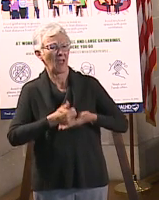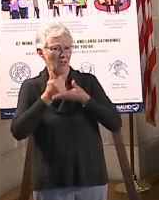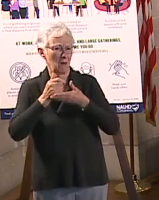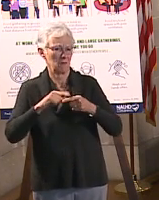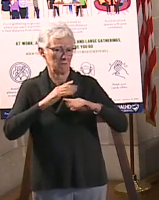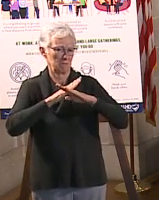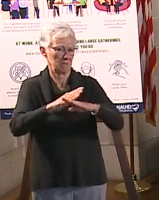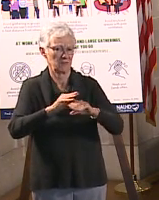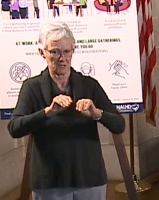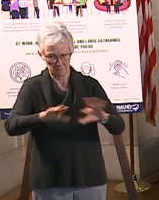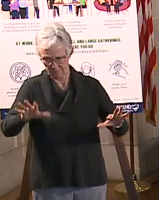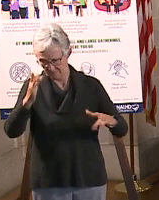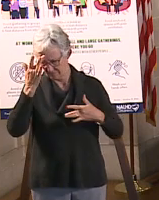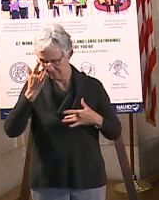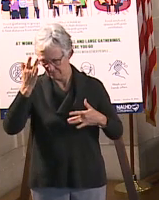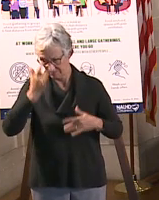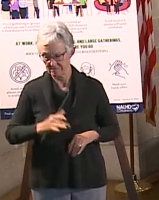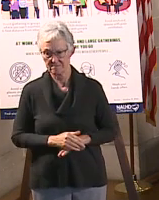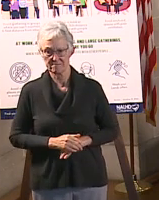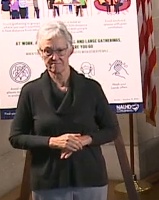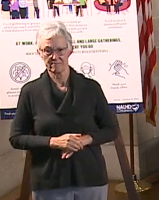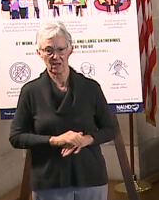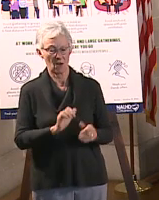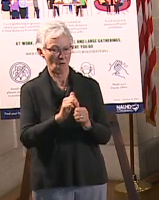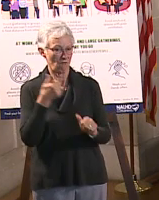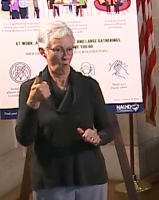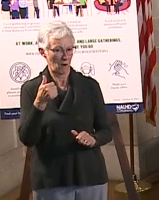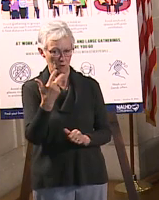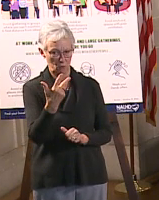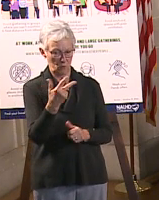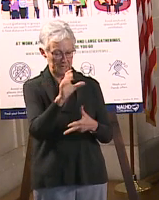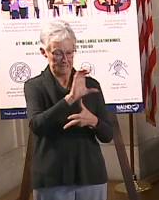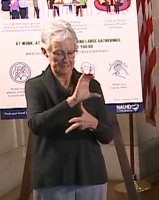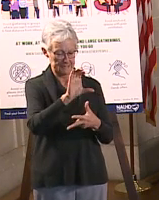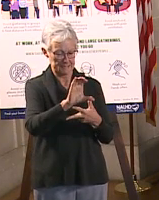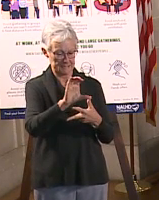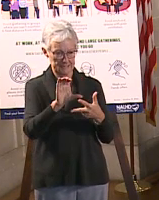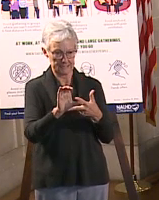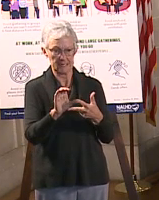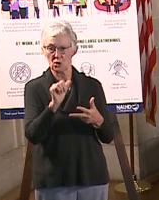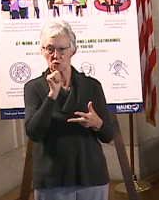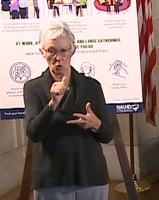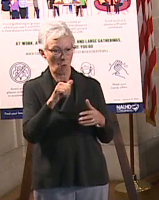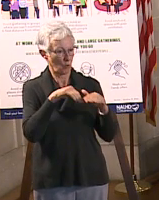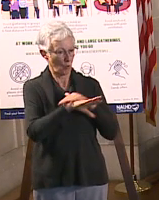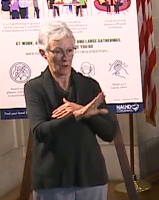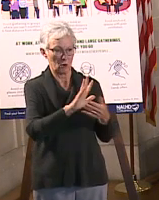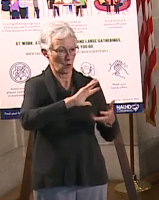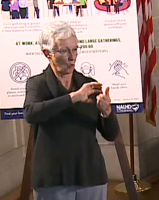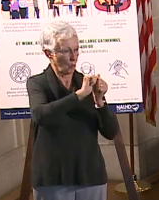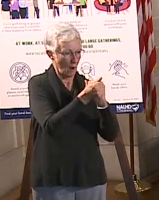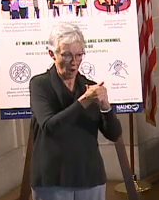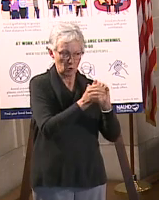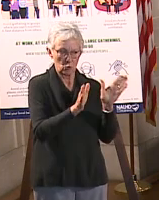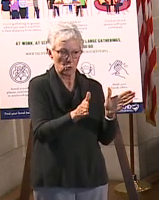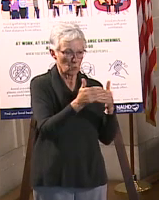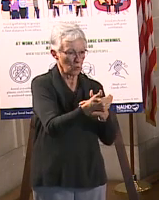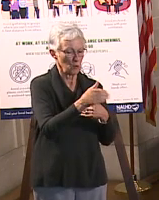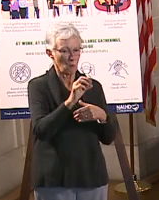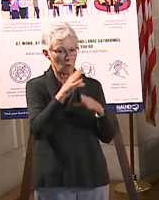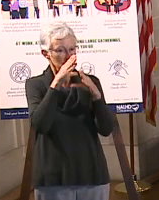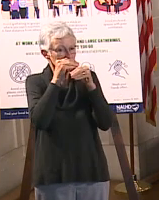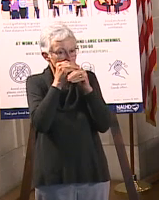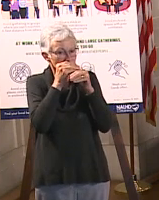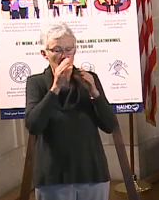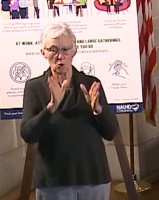And then, of course, if you avoid the 3 C's, that close contact, confined spaces, crowded places, that's how the virus spreads from